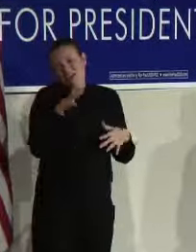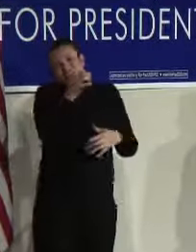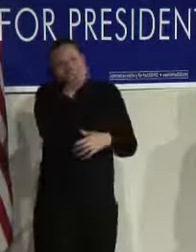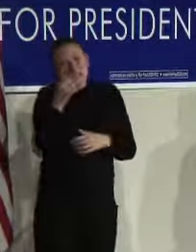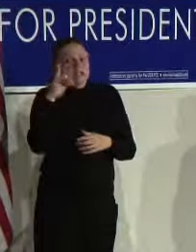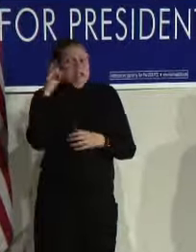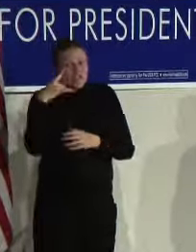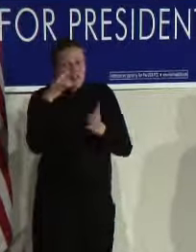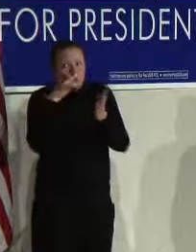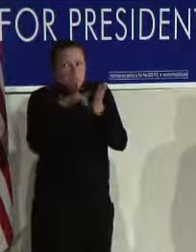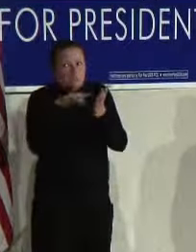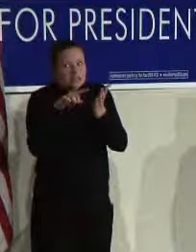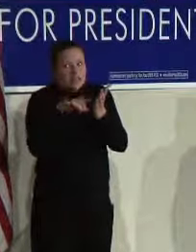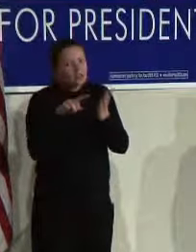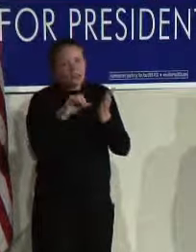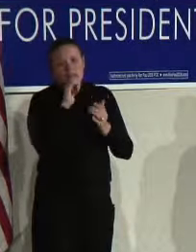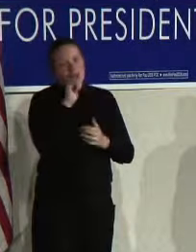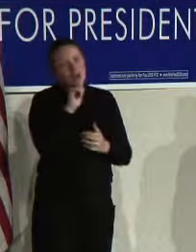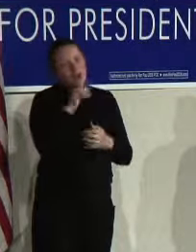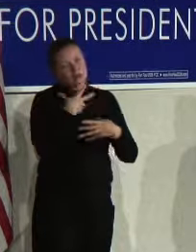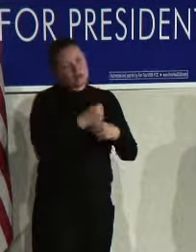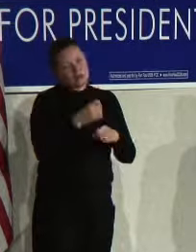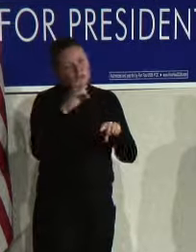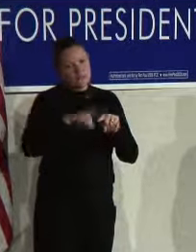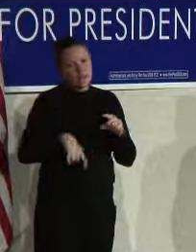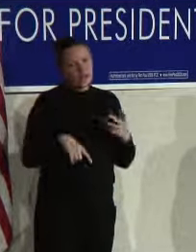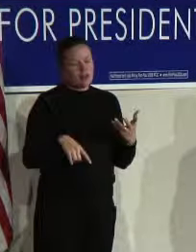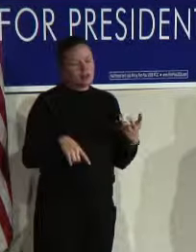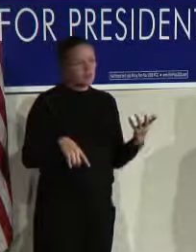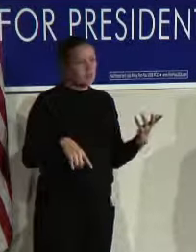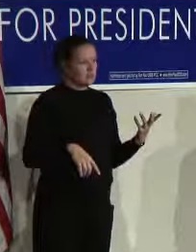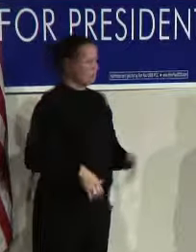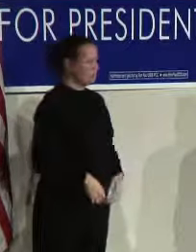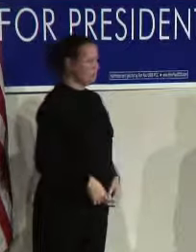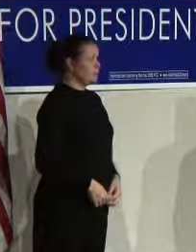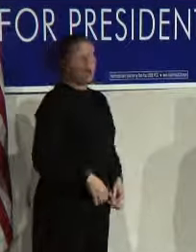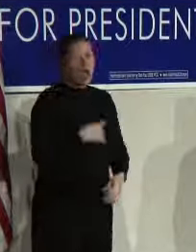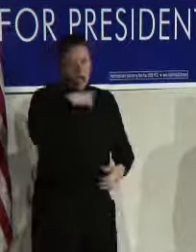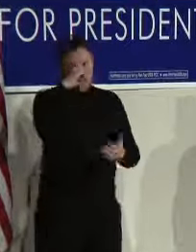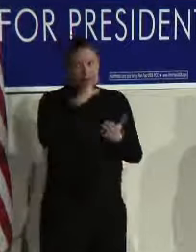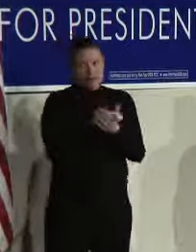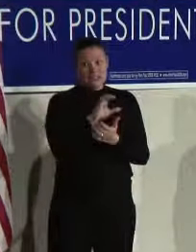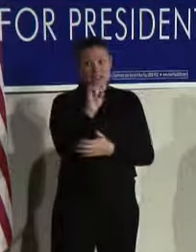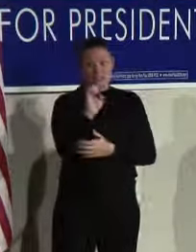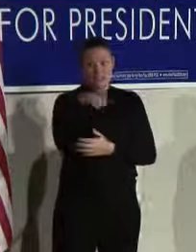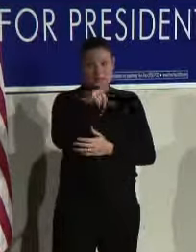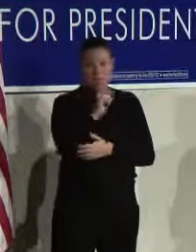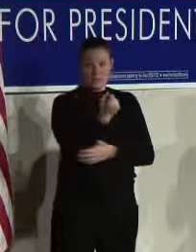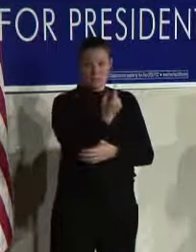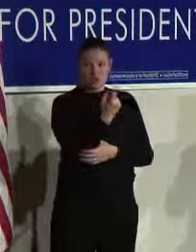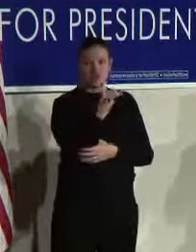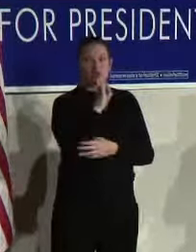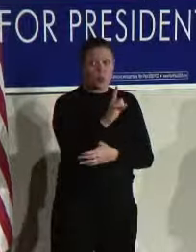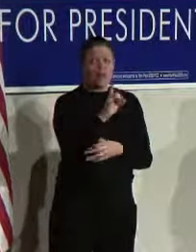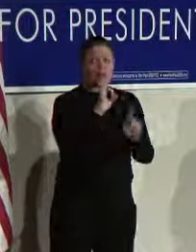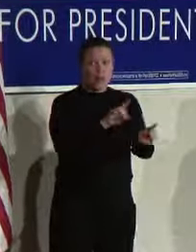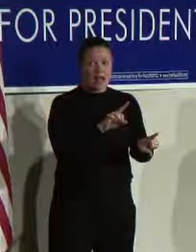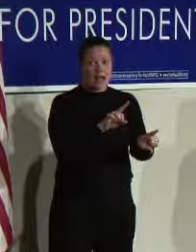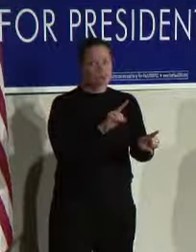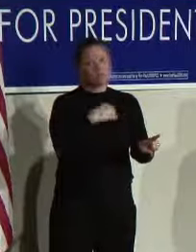I think it did not answer the questions, and exactly the motivations and what really went on. We don't have those answers.